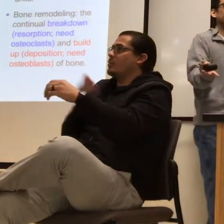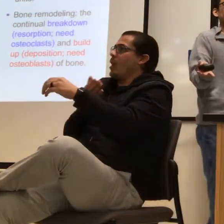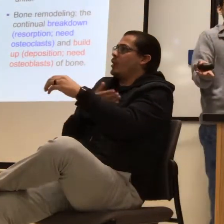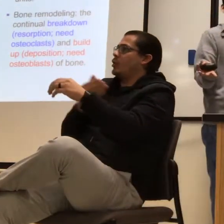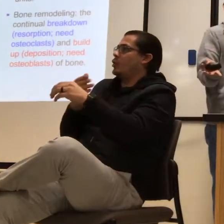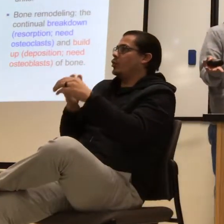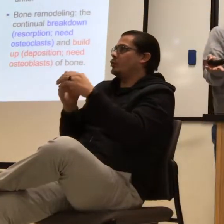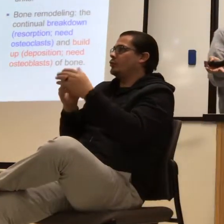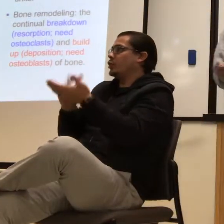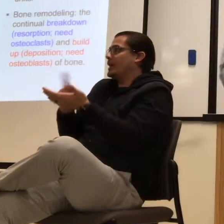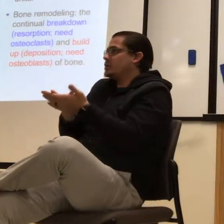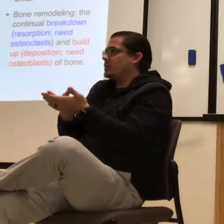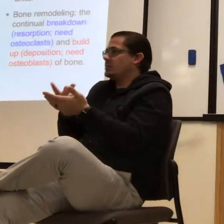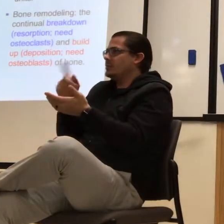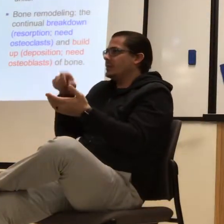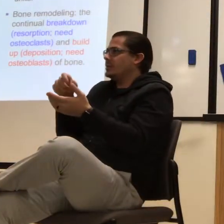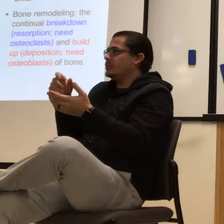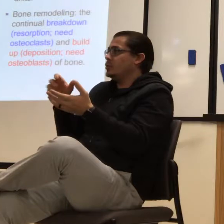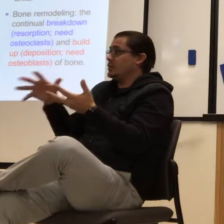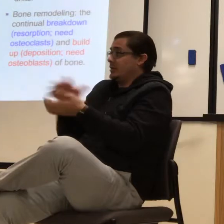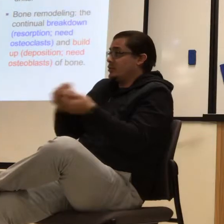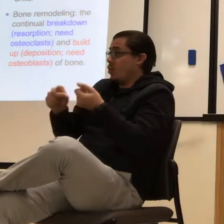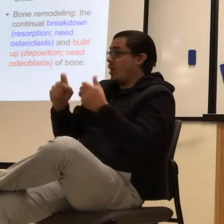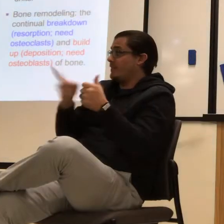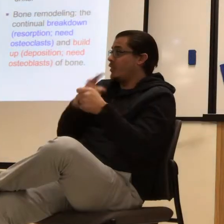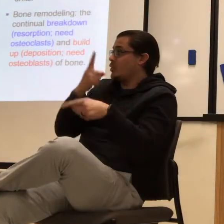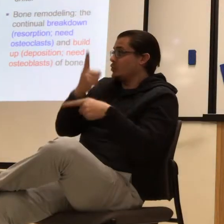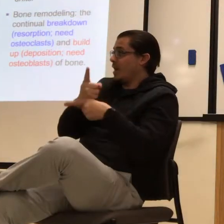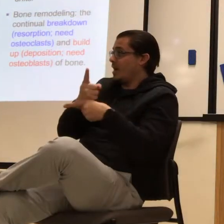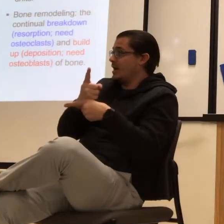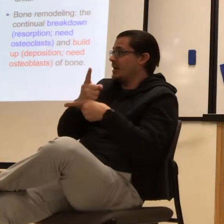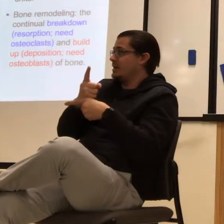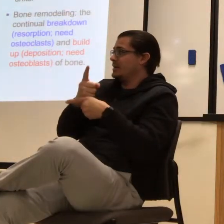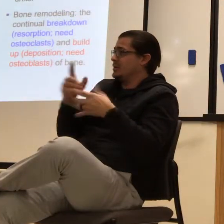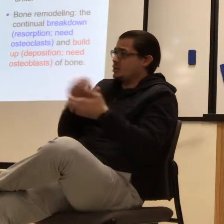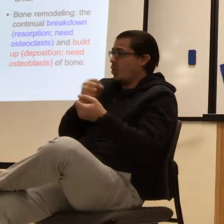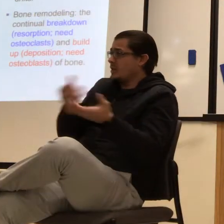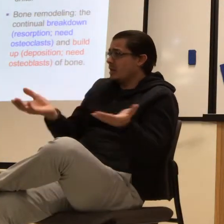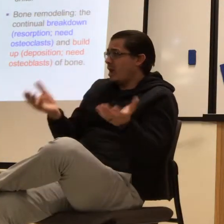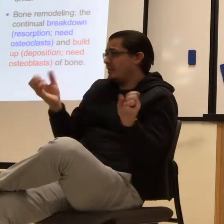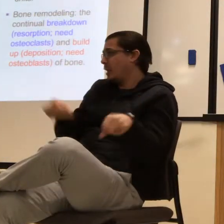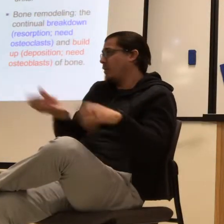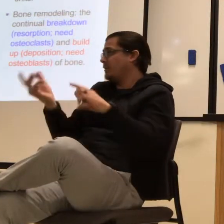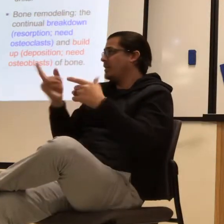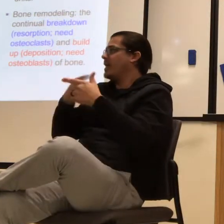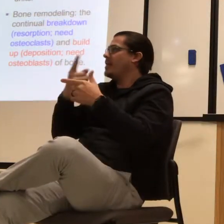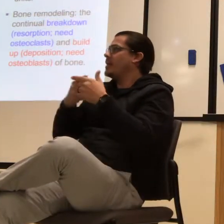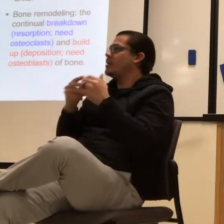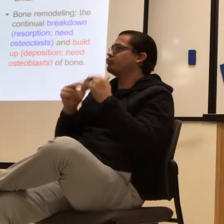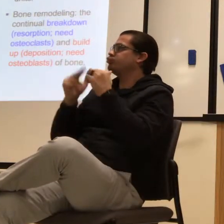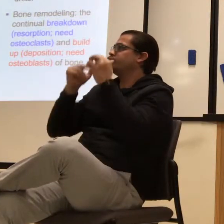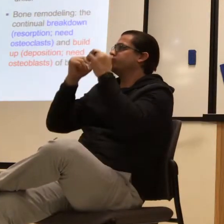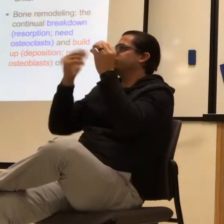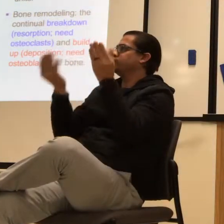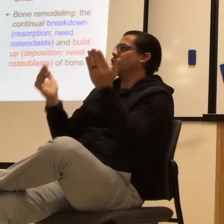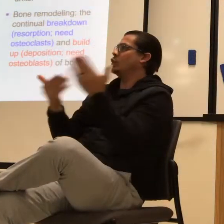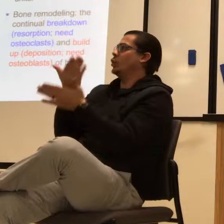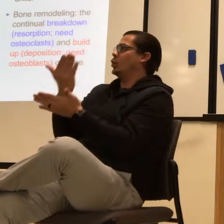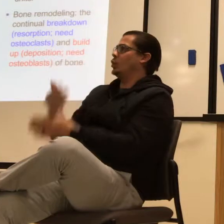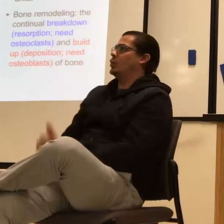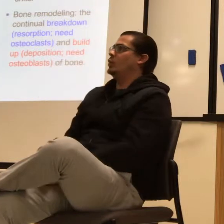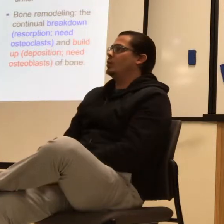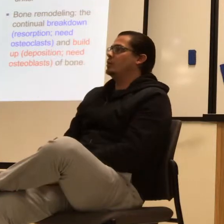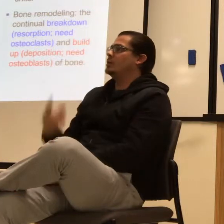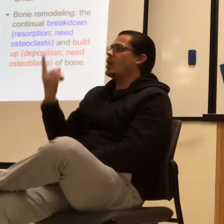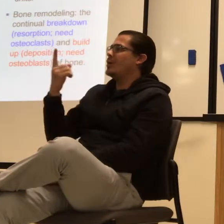your kitchen, don't you have to do the demo first? Like, smash stuff and get rid of it. And then you put the new stuff in. So